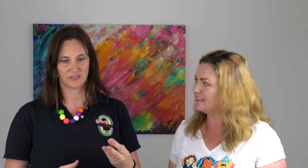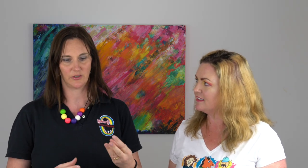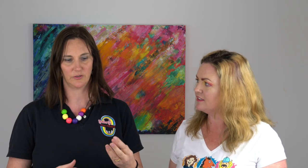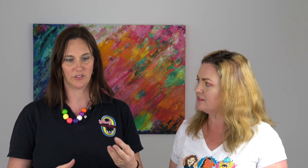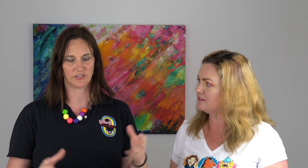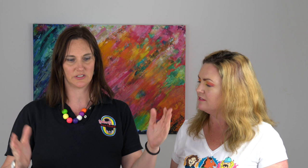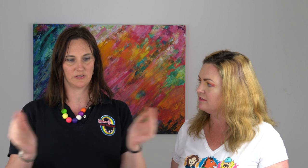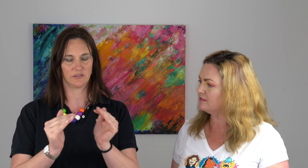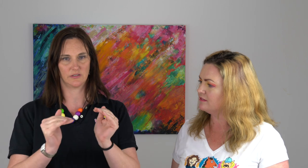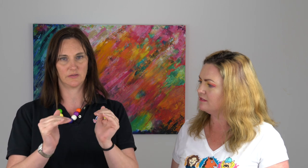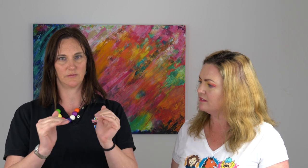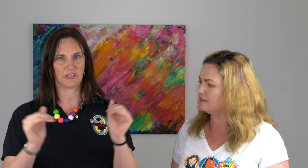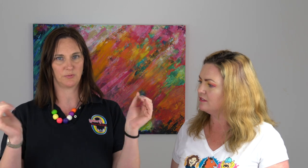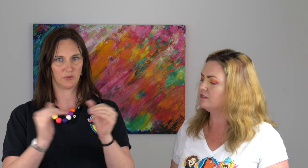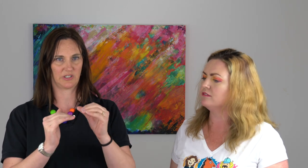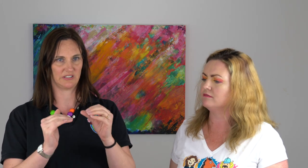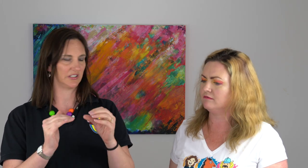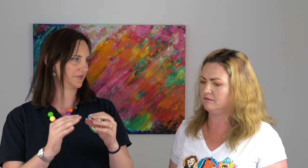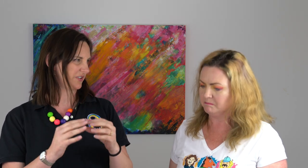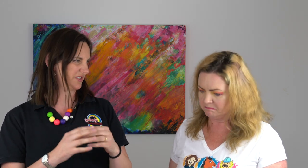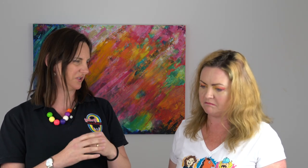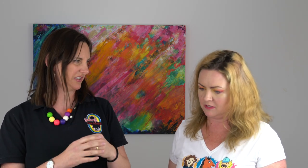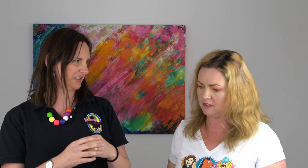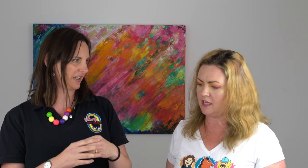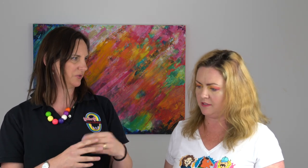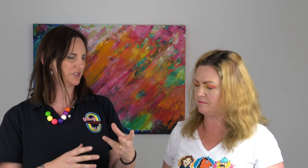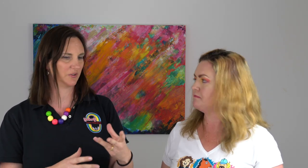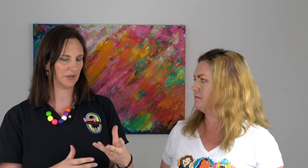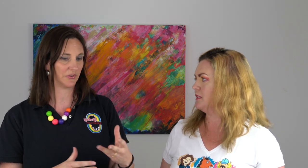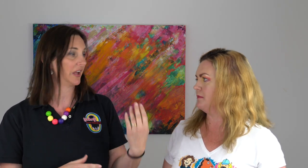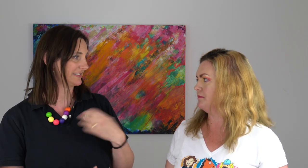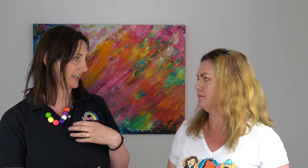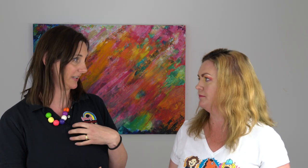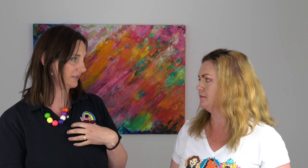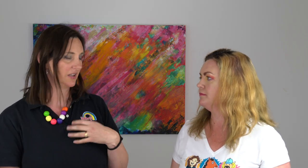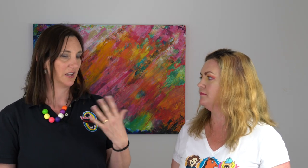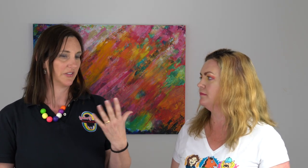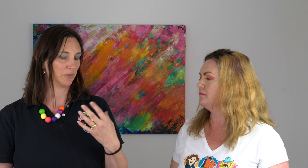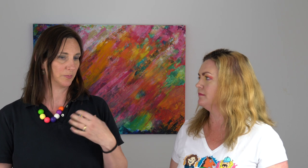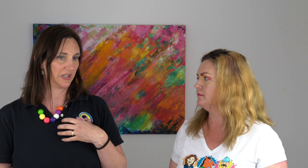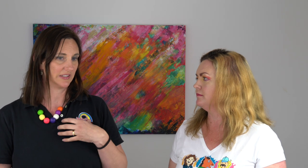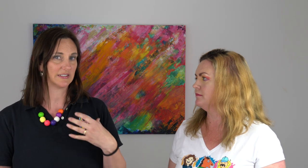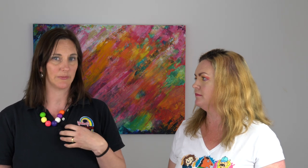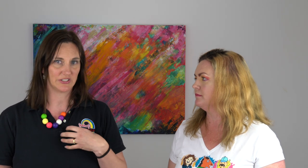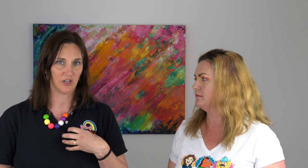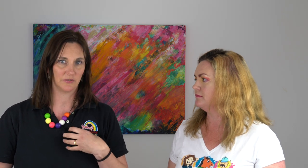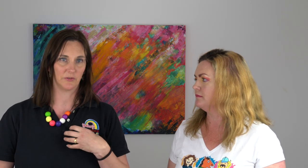So it's just much more condensed version, really. Yeah. And also, like scared, that would be the same sign for